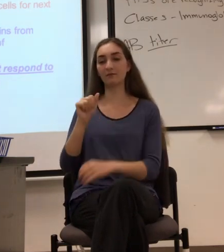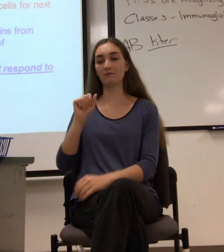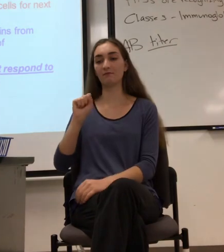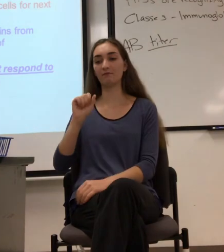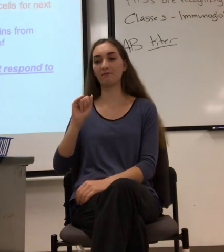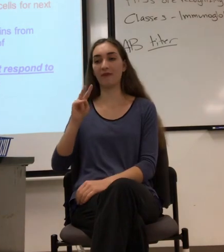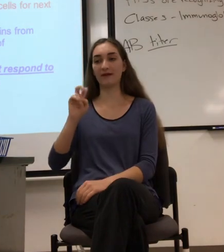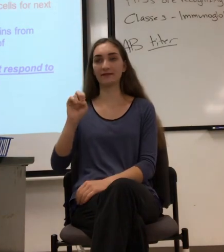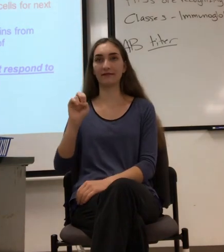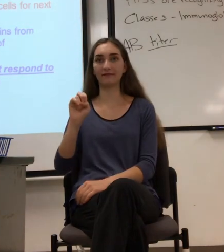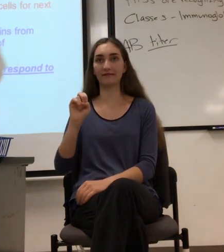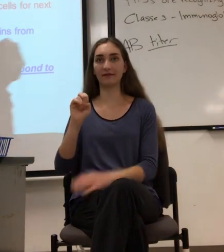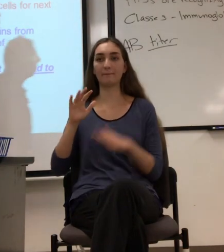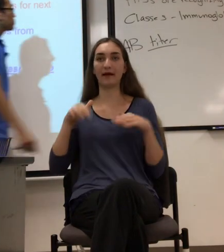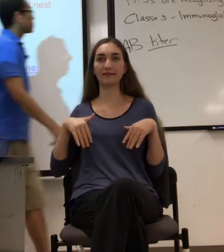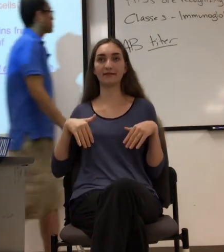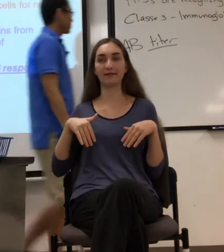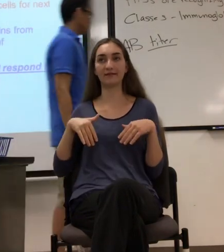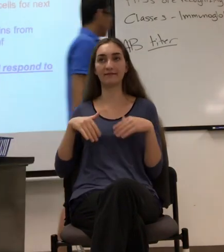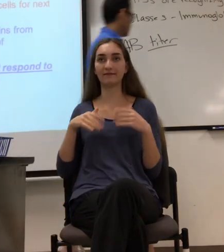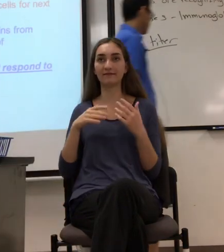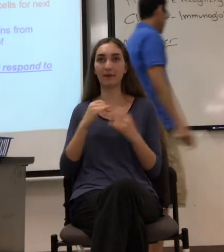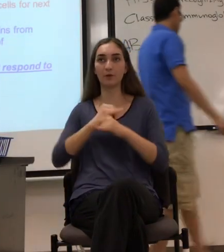strong immune system.